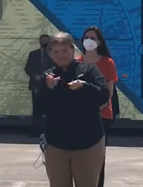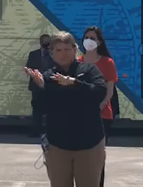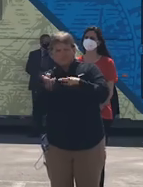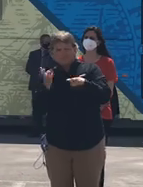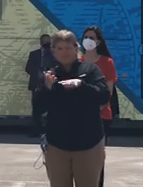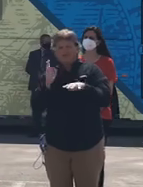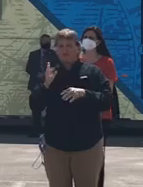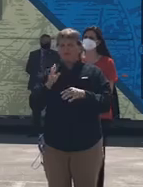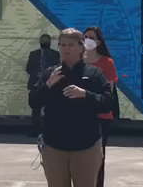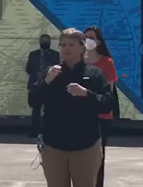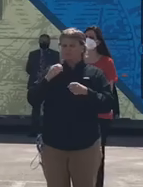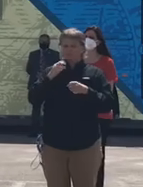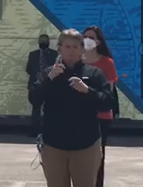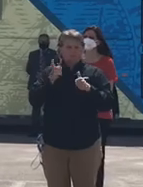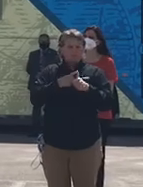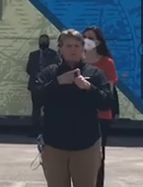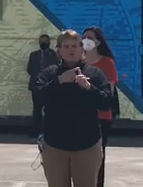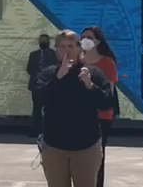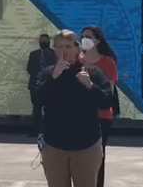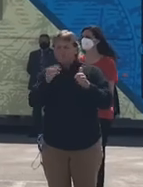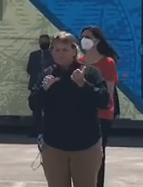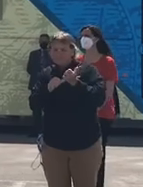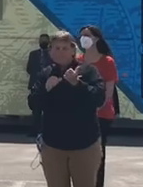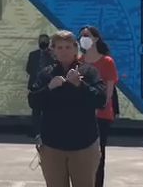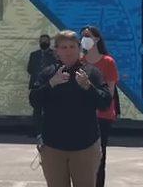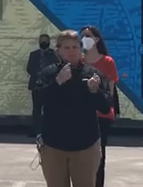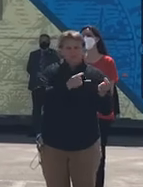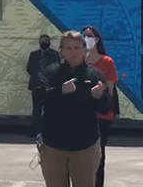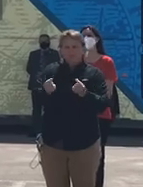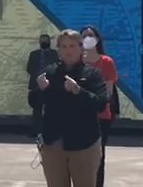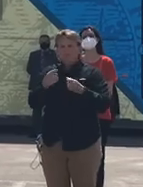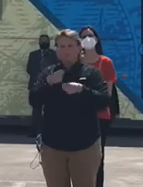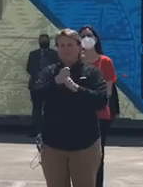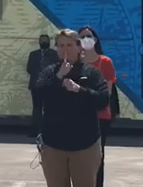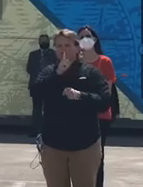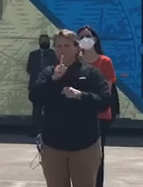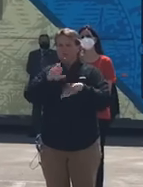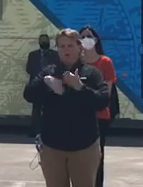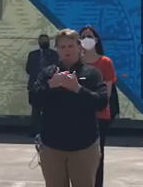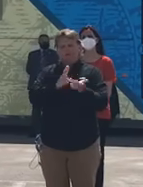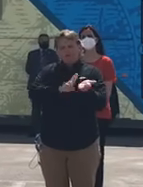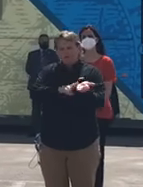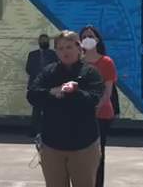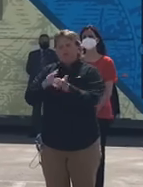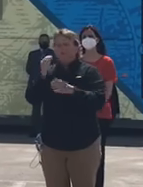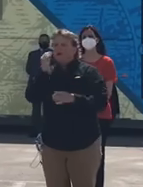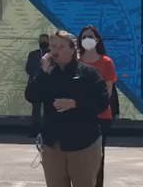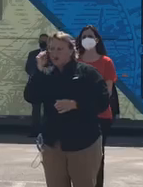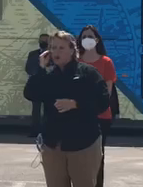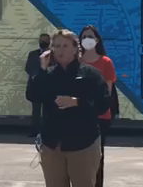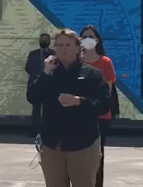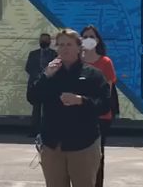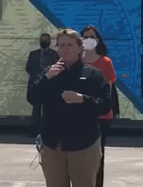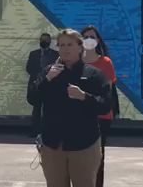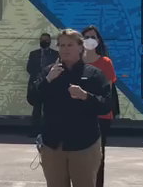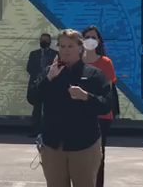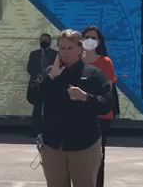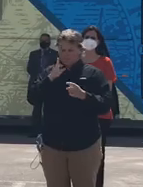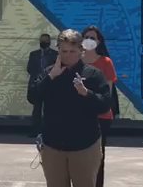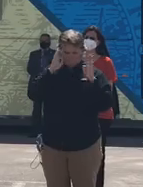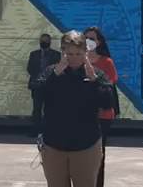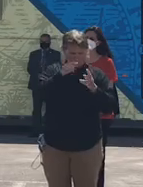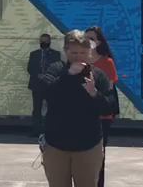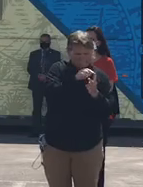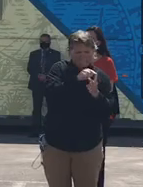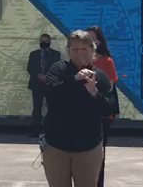living facilities, long-term care facilities. We're starting right here in Miami-Dade County. Those will be the first facilities that have